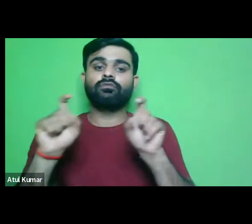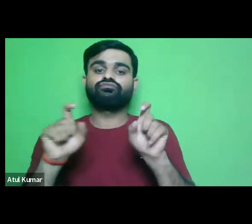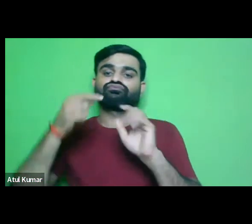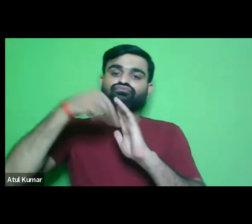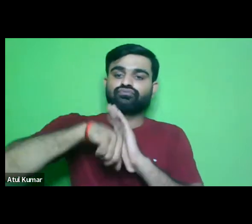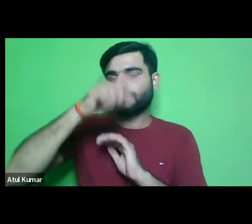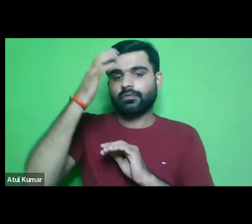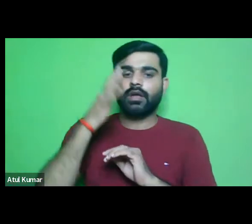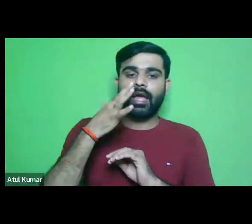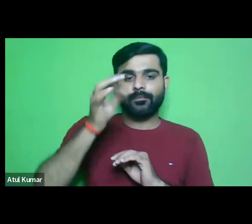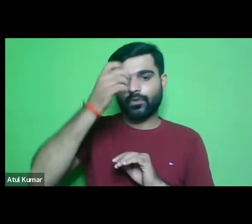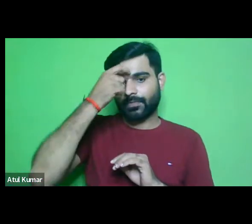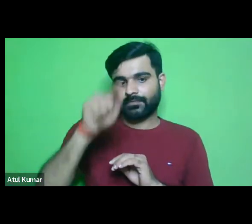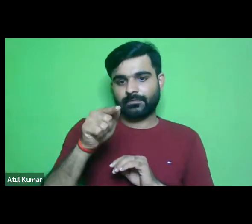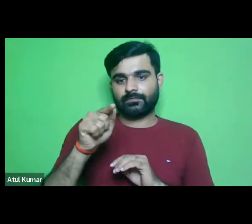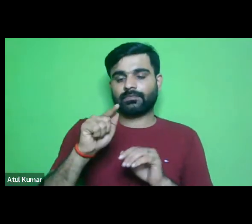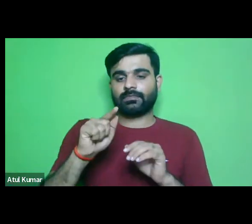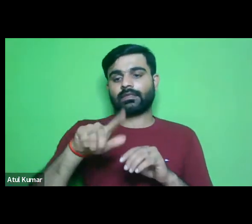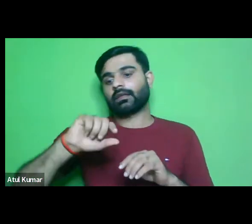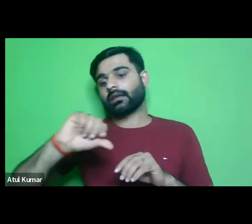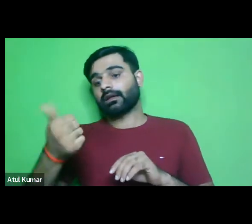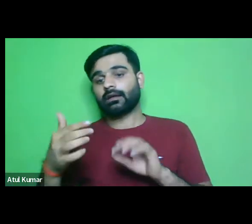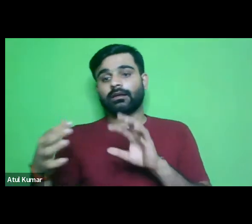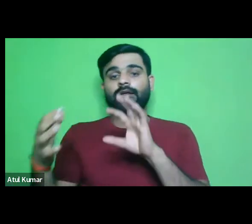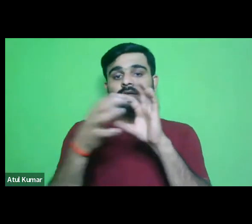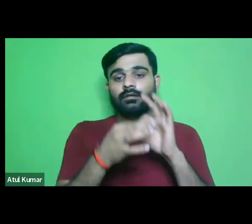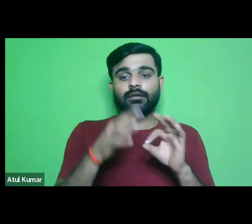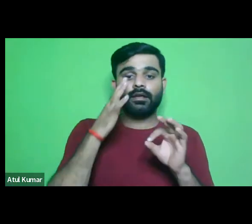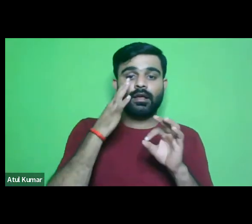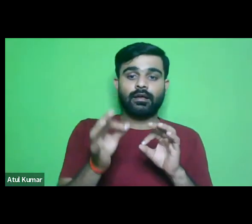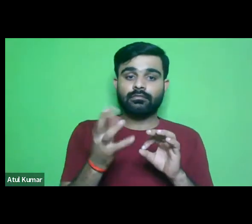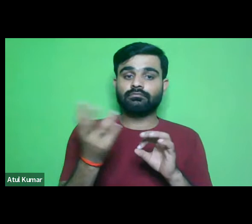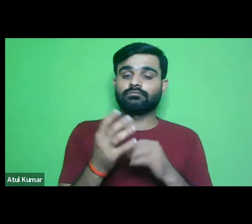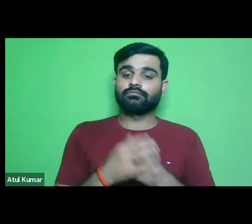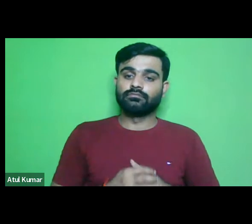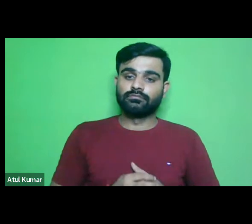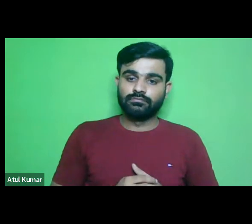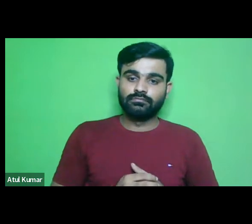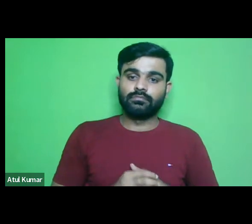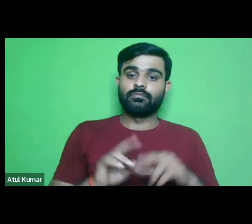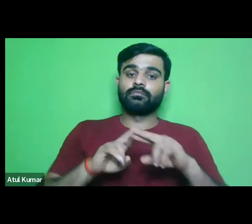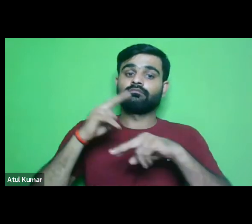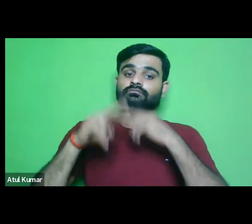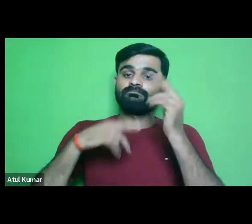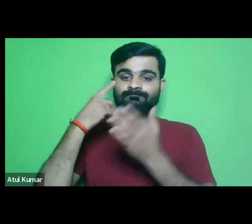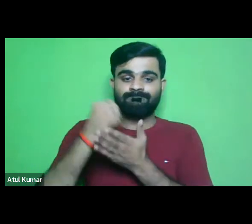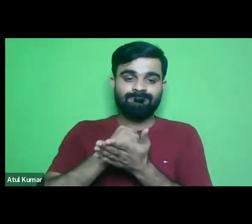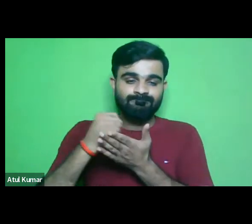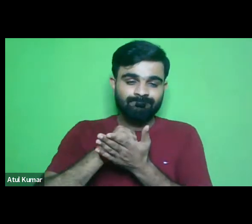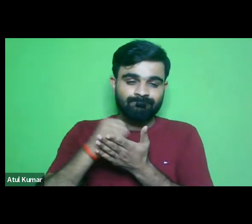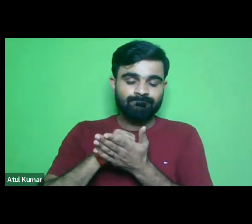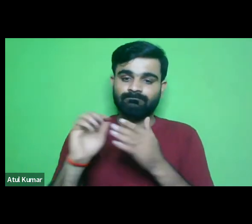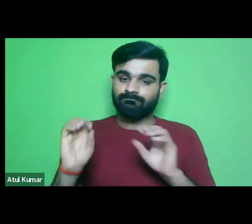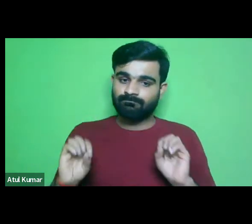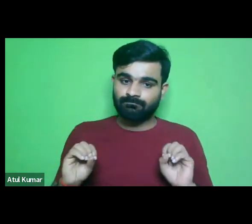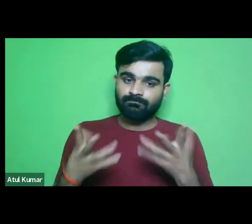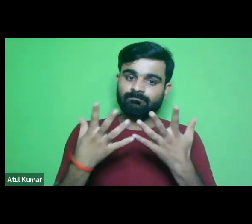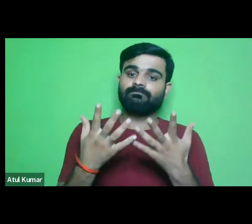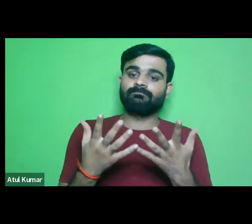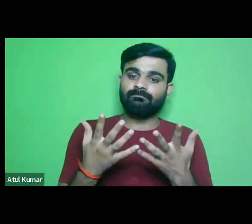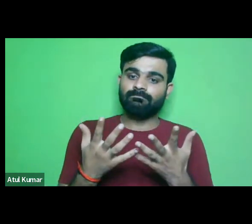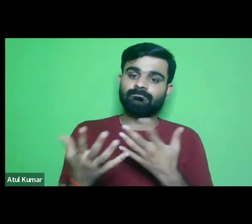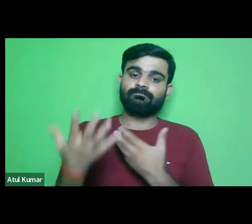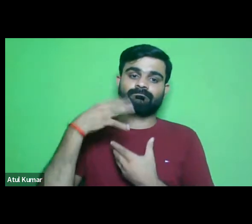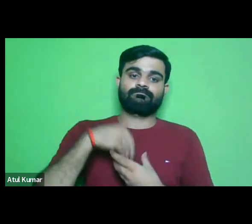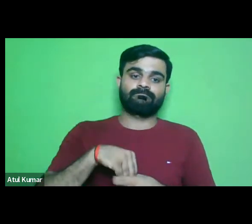issues. But alongside that, it's really important, I think, that industry best practices start filling